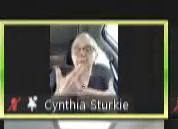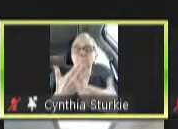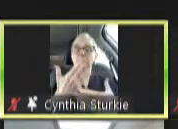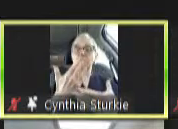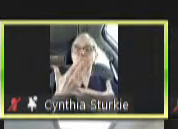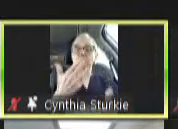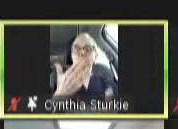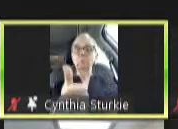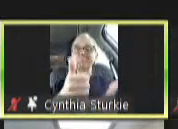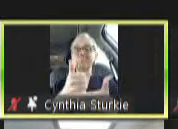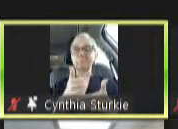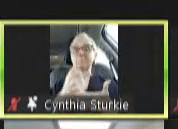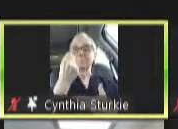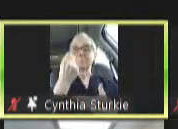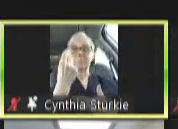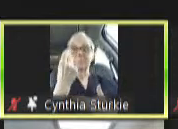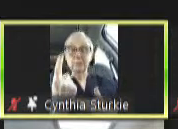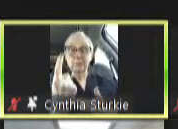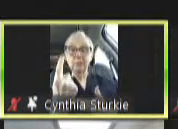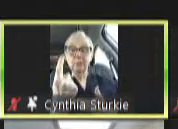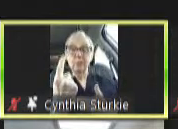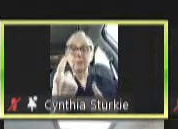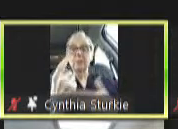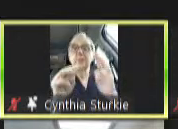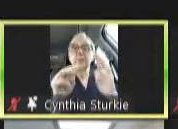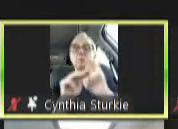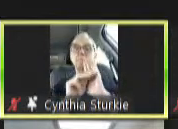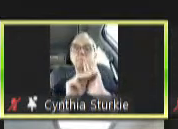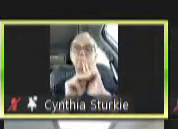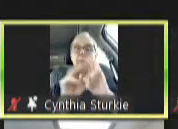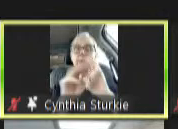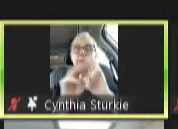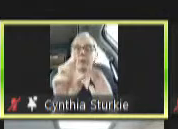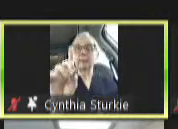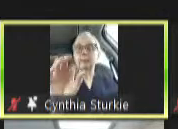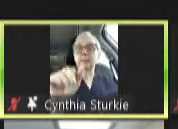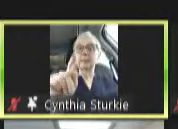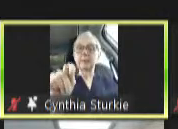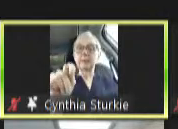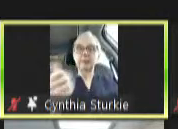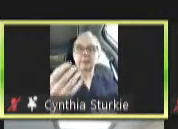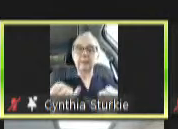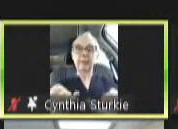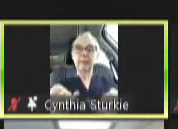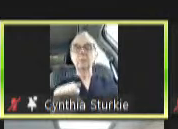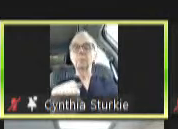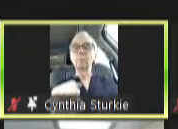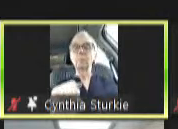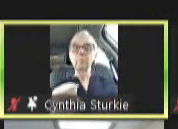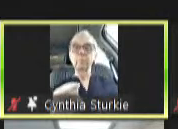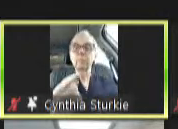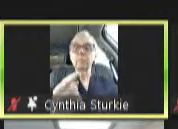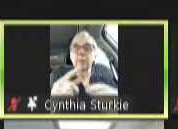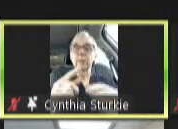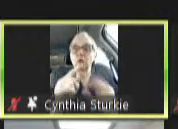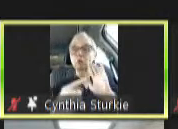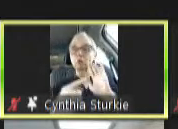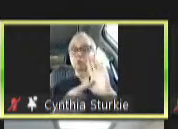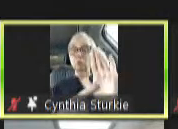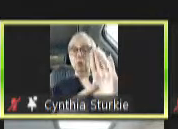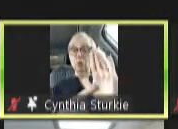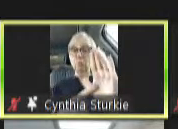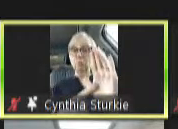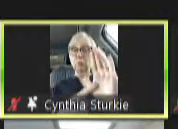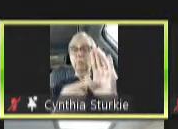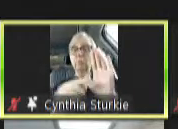of weeks might have in store for us is some modeling data. And that's what I want to share with you next. So this figure shows you